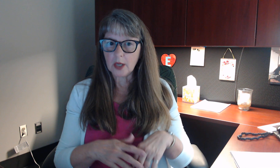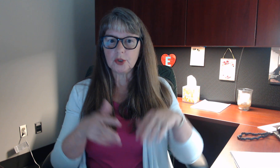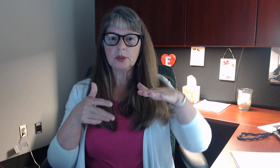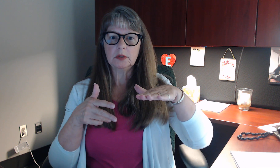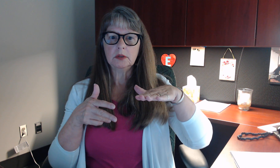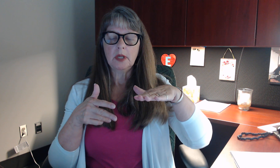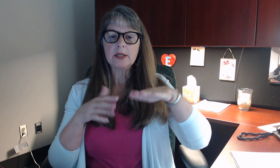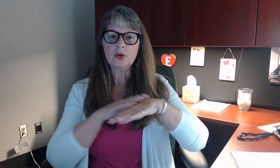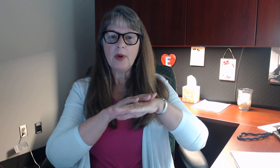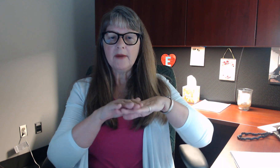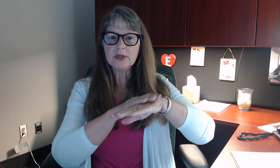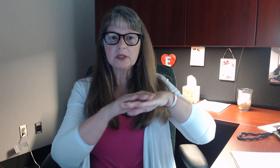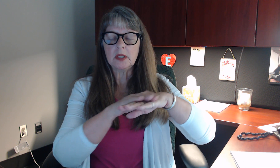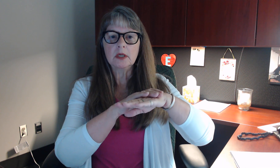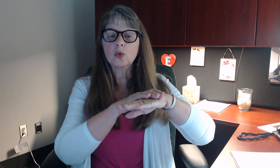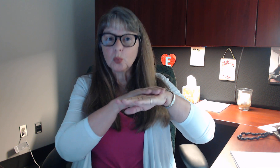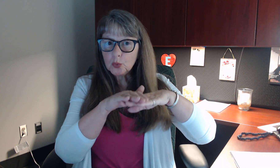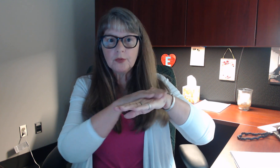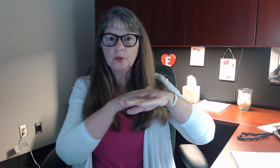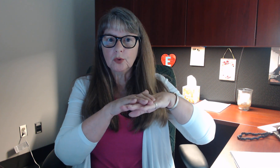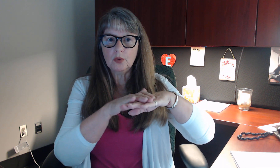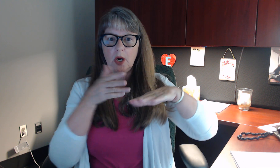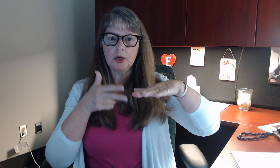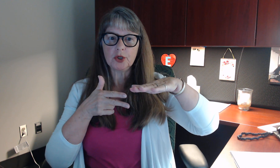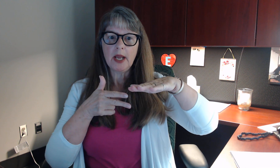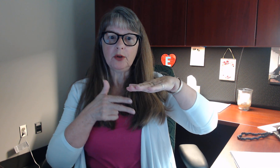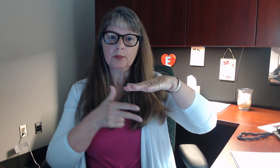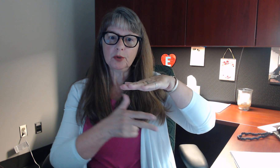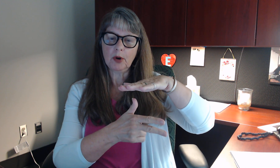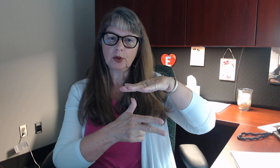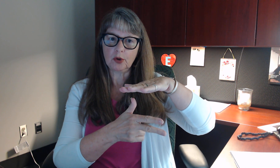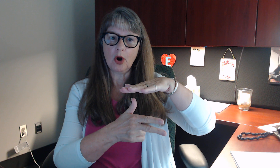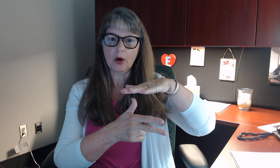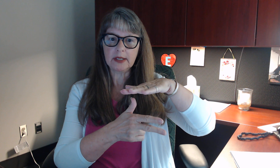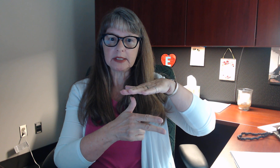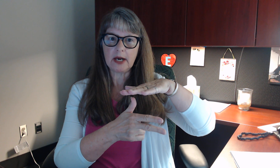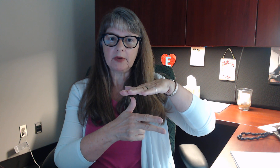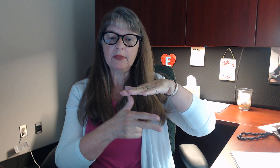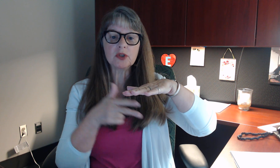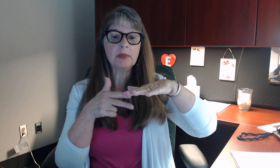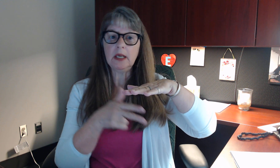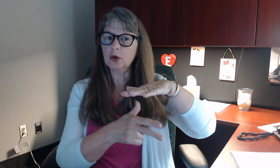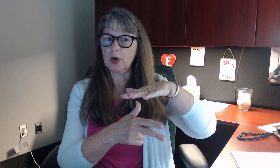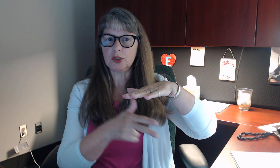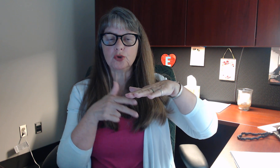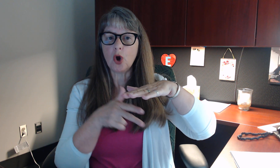Garage. So you have this as the roof of your garage, and you park your car inside of it. And this can be any garage at your